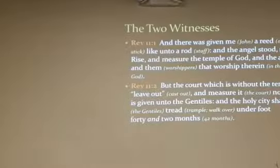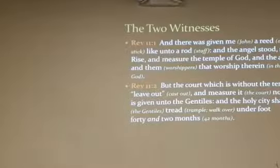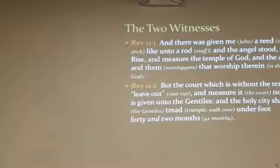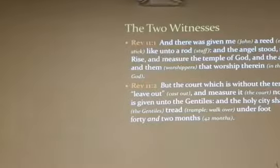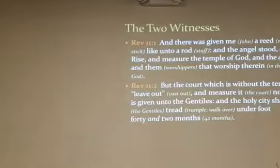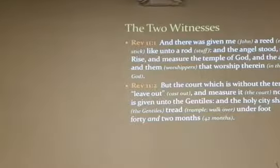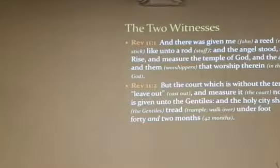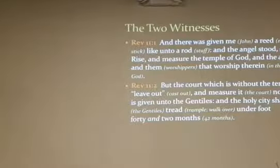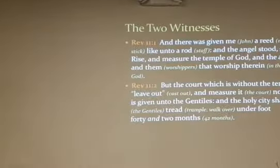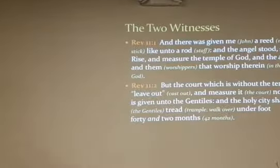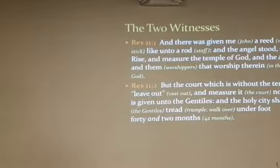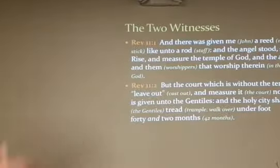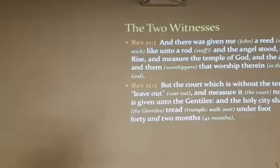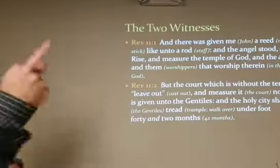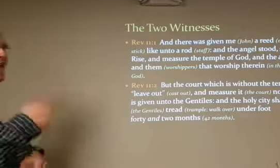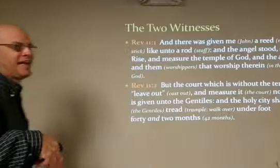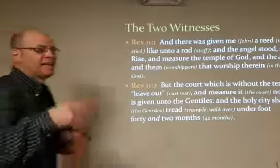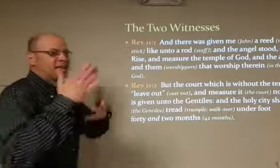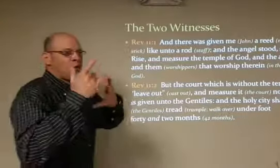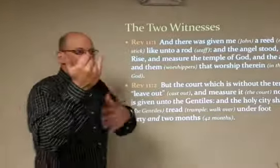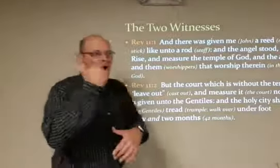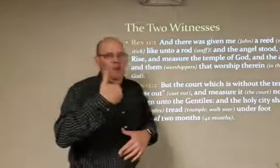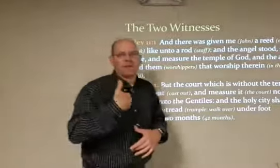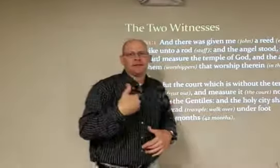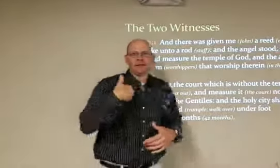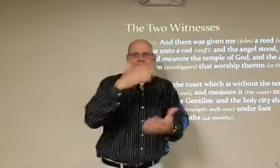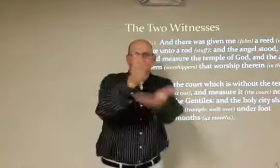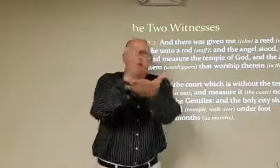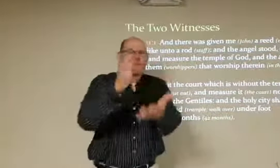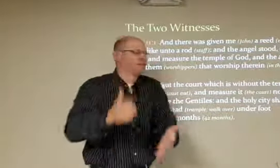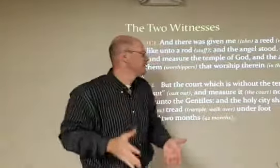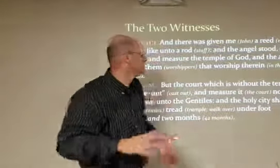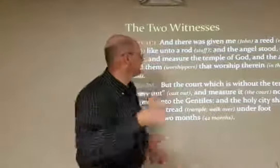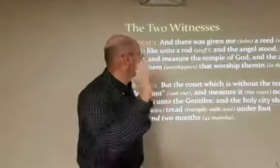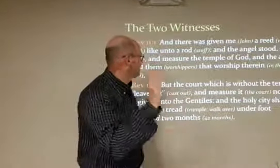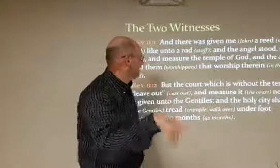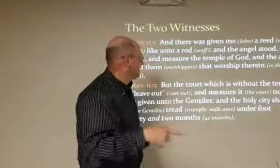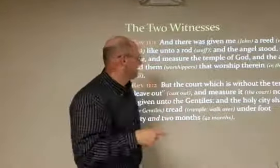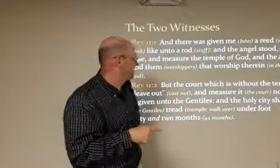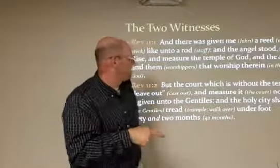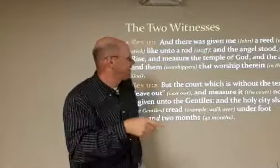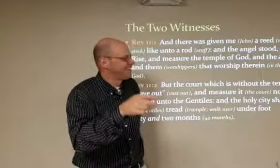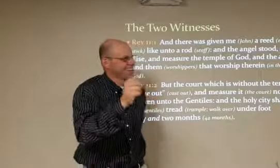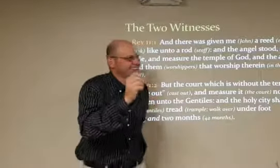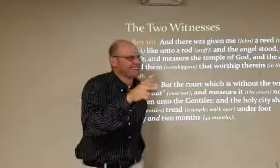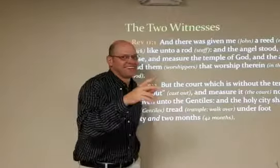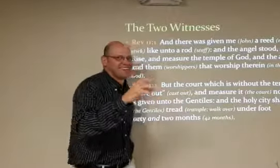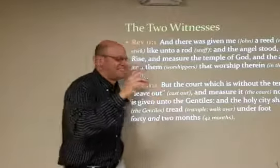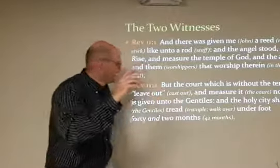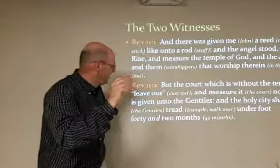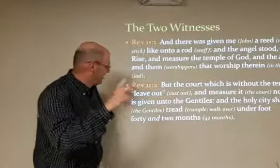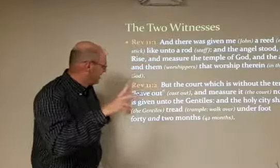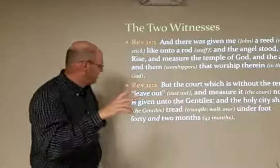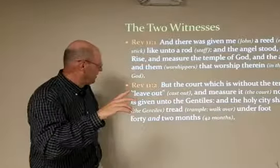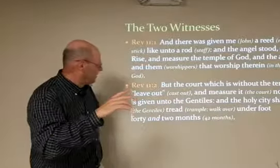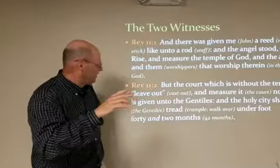And momentarily it went black. Sorry. Somebody called me. Stop it. Okay.